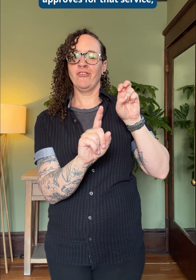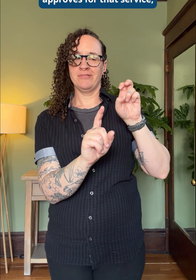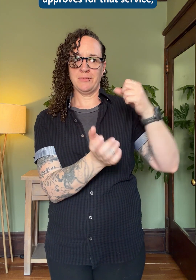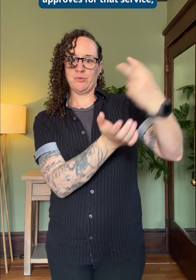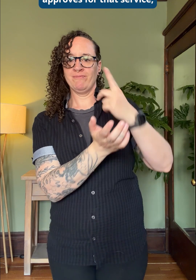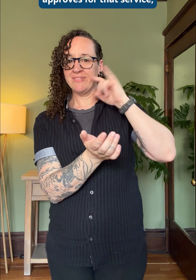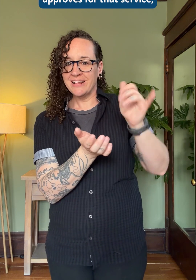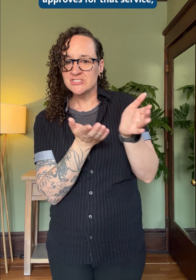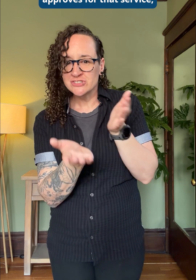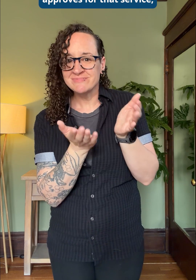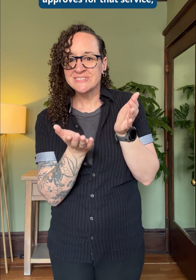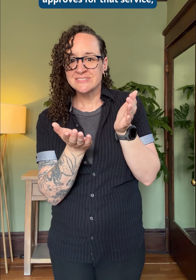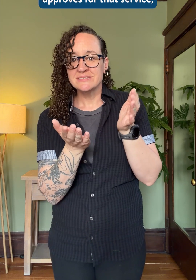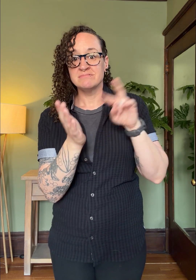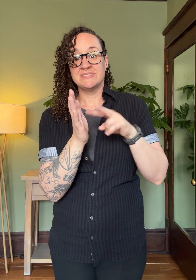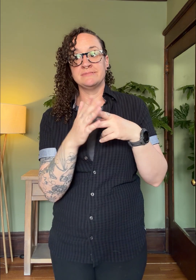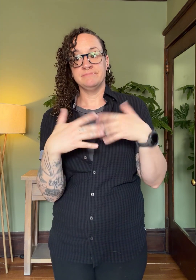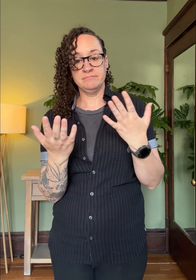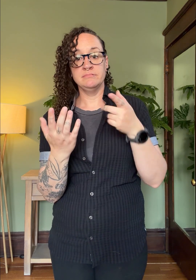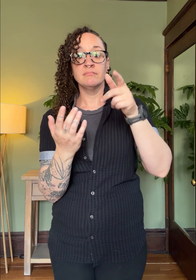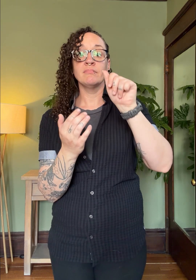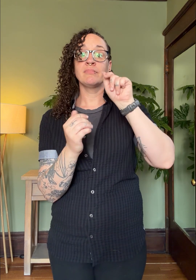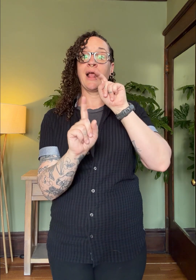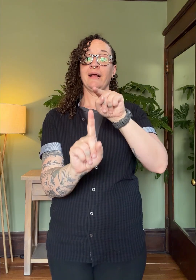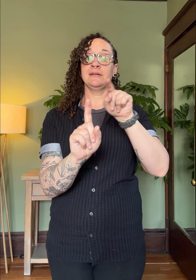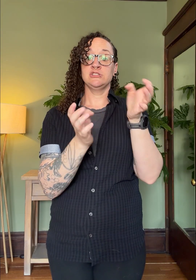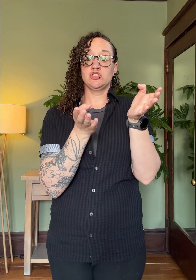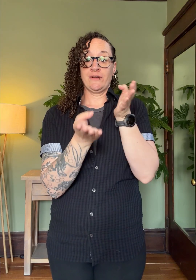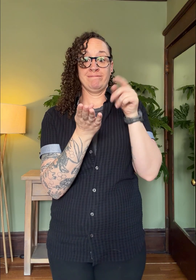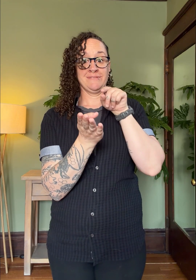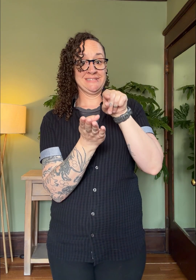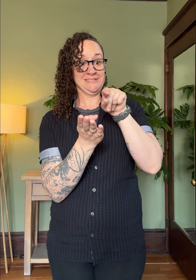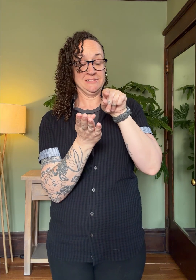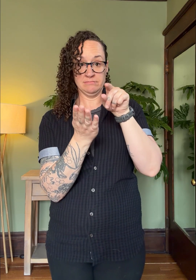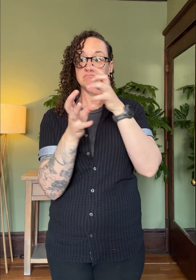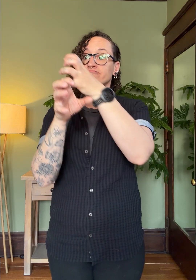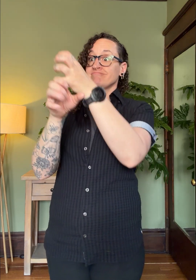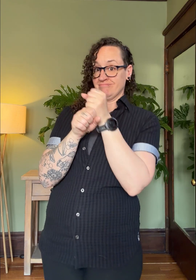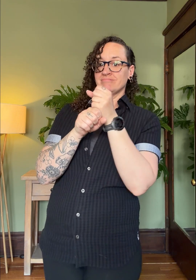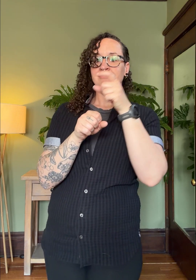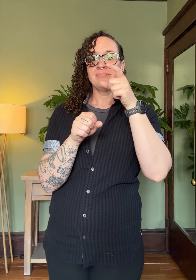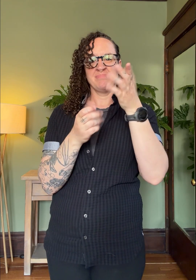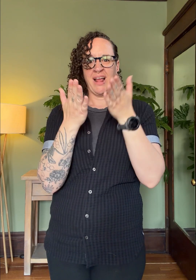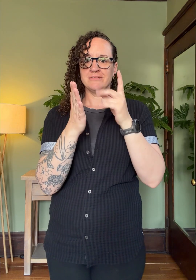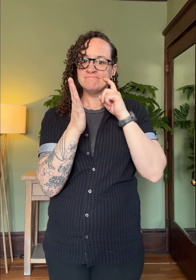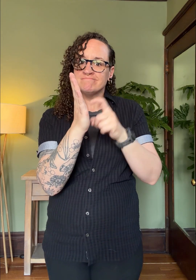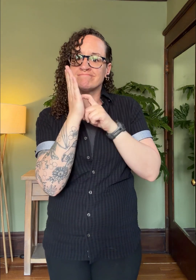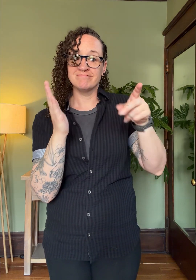Medicare approves for that service, and they may require you to pay the full cost at the time of